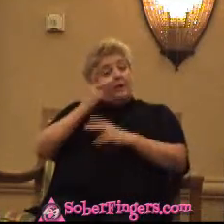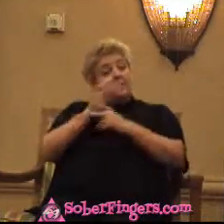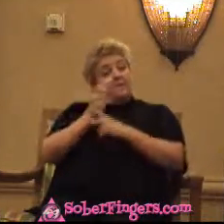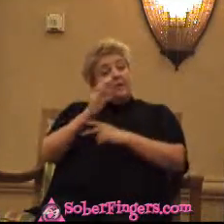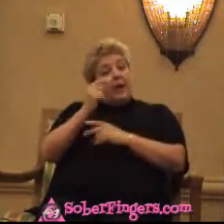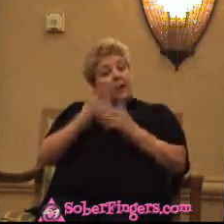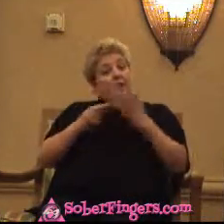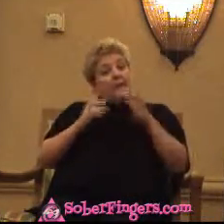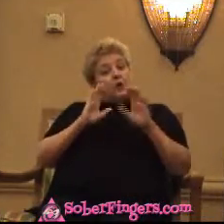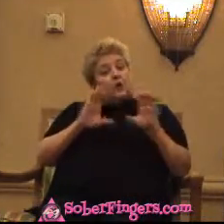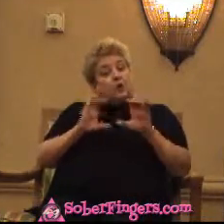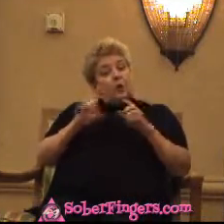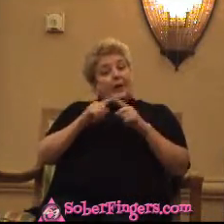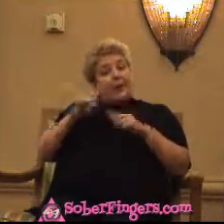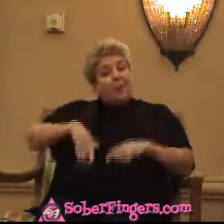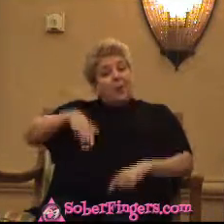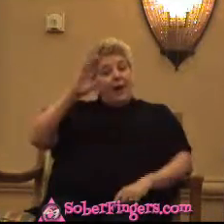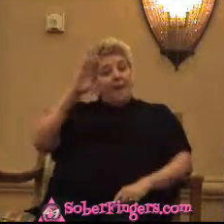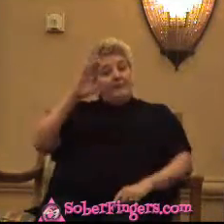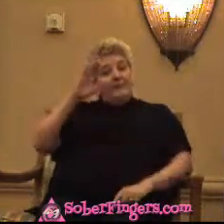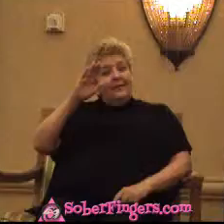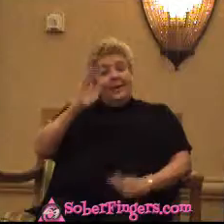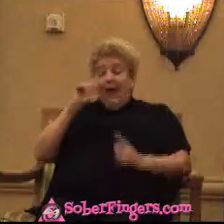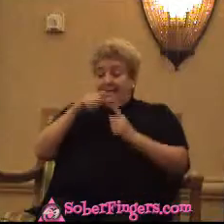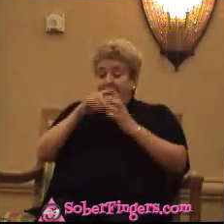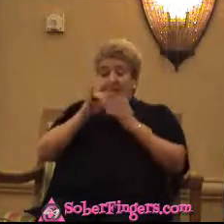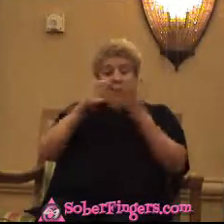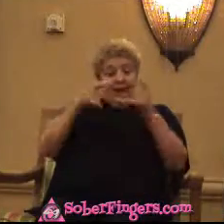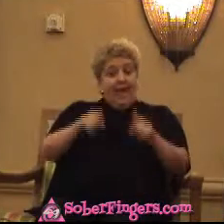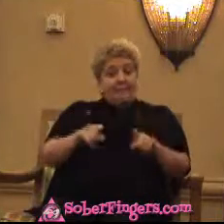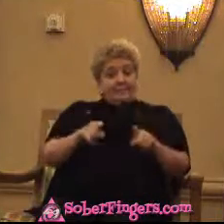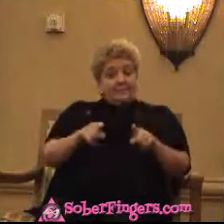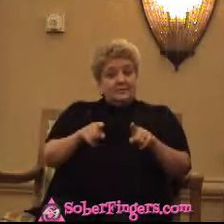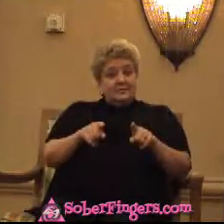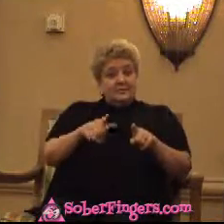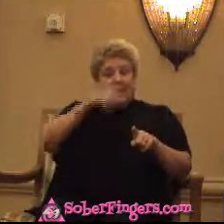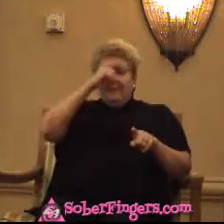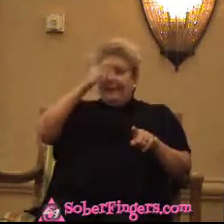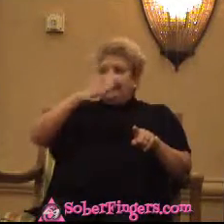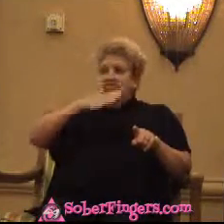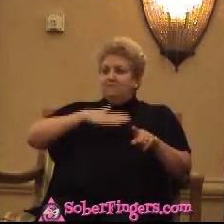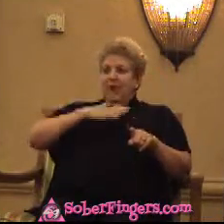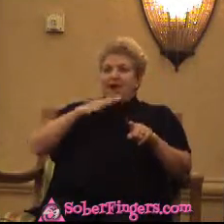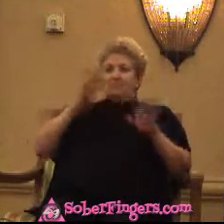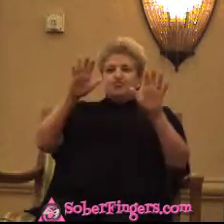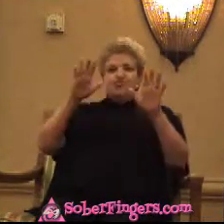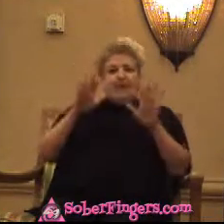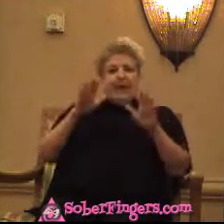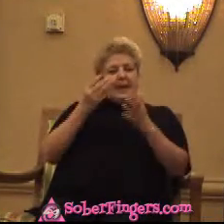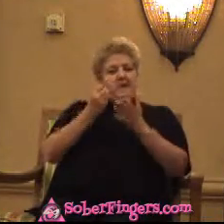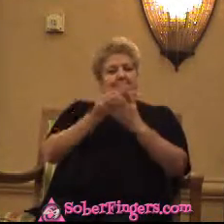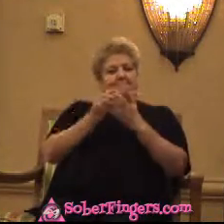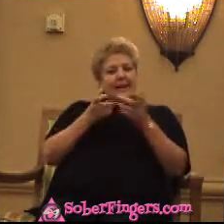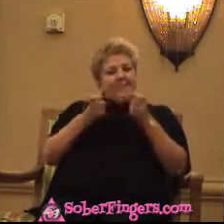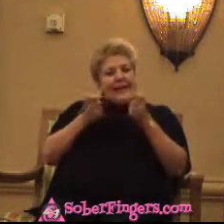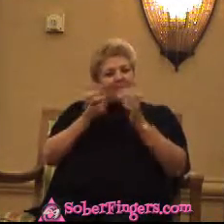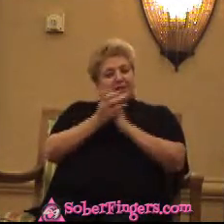Until that happens, here's the way I look at it. Because of my great money managing skills, my fantastic